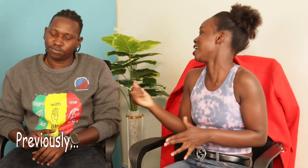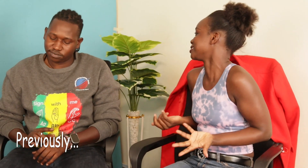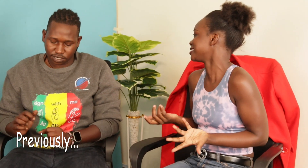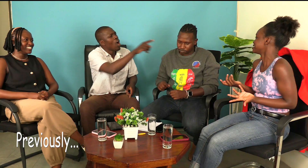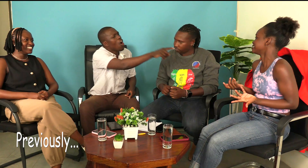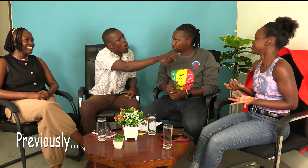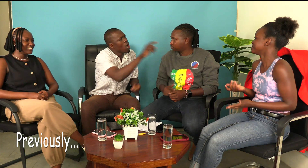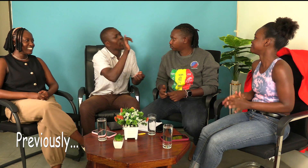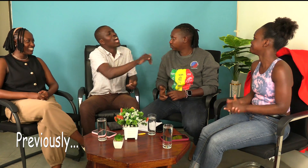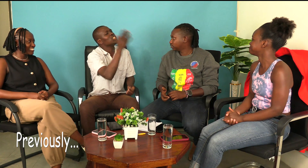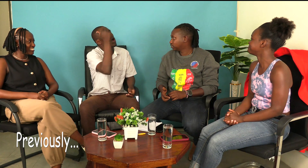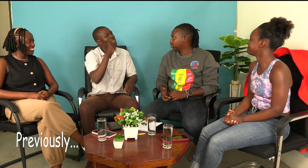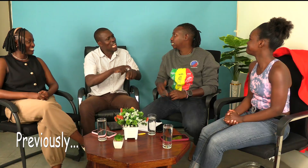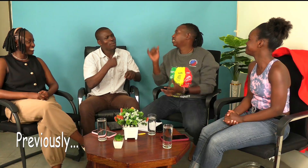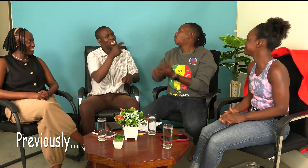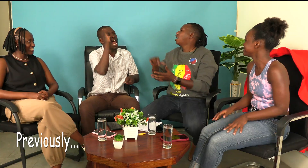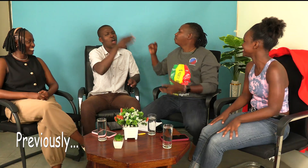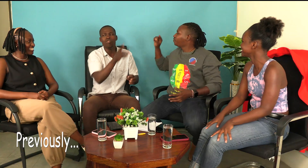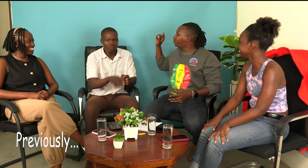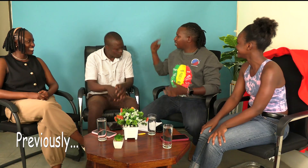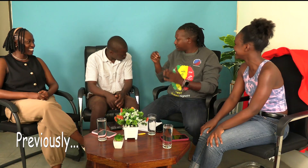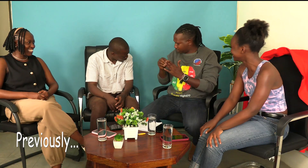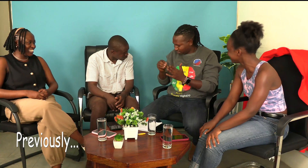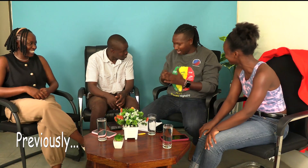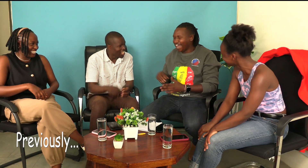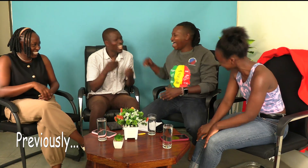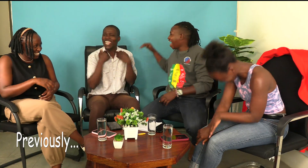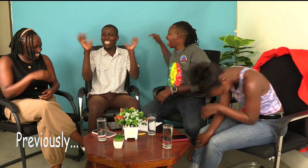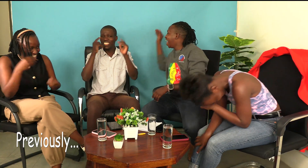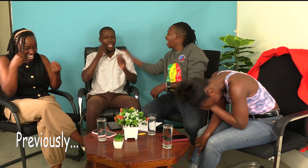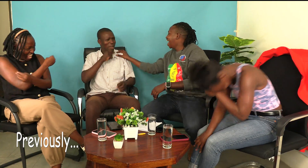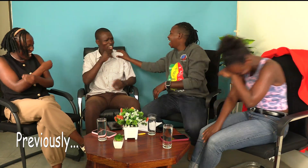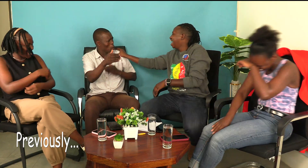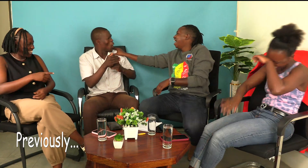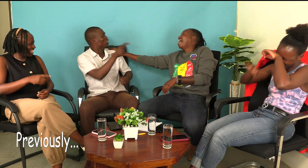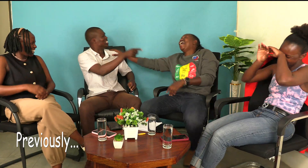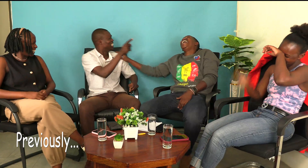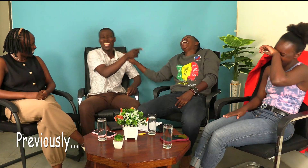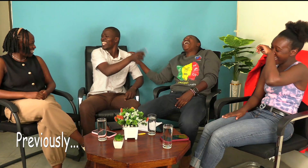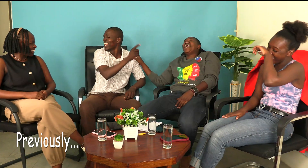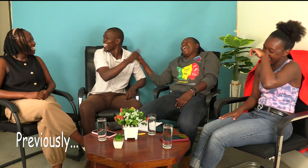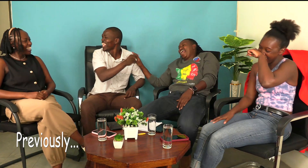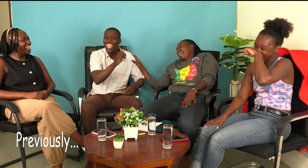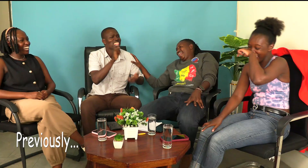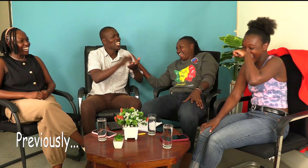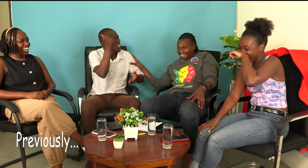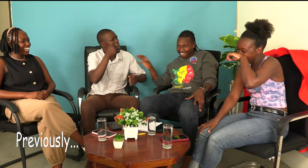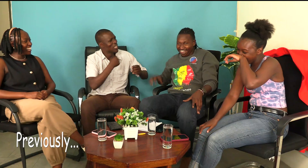have already experienced that. Okay. Oh, that is why when I said hello, you are looking down. I thought you just meant. Look at